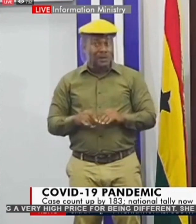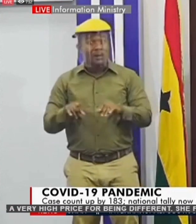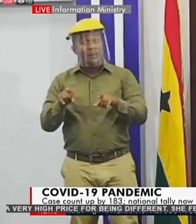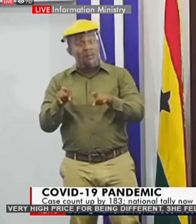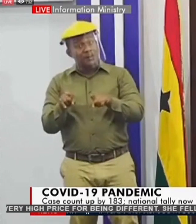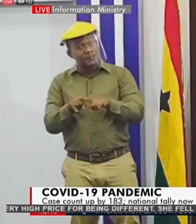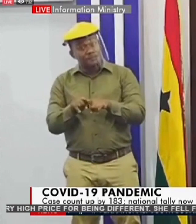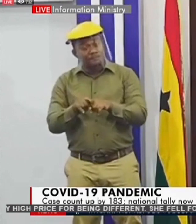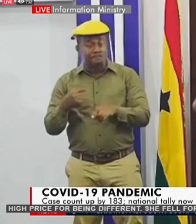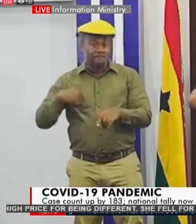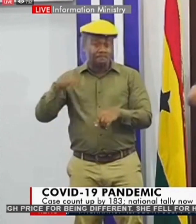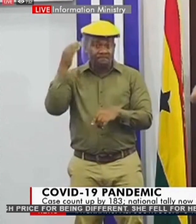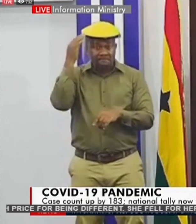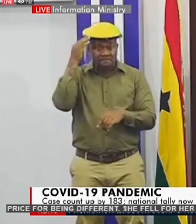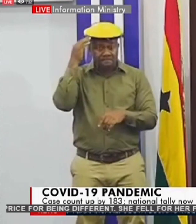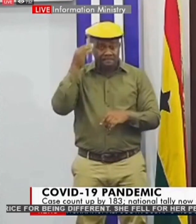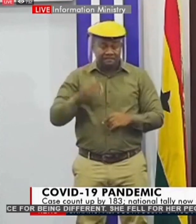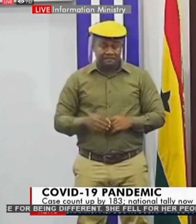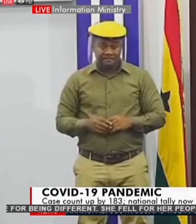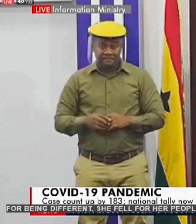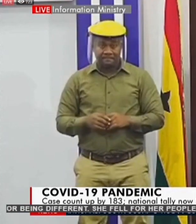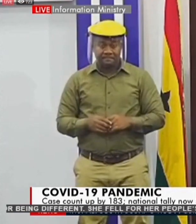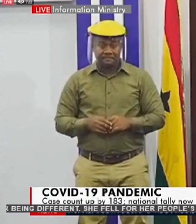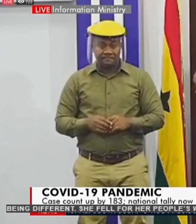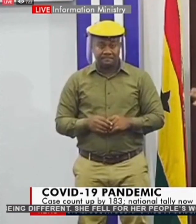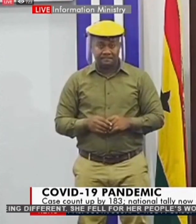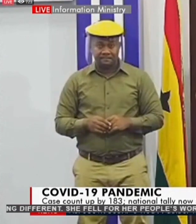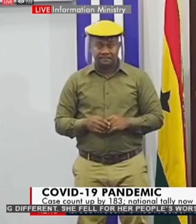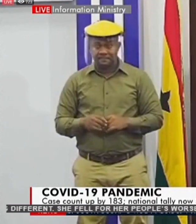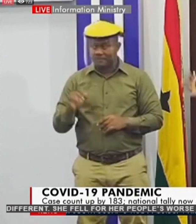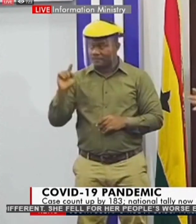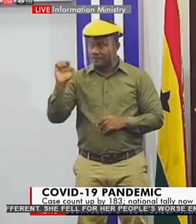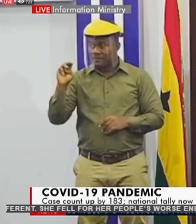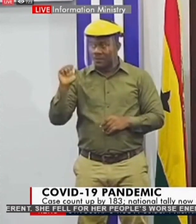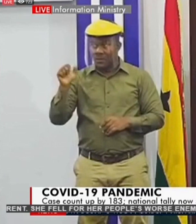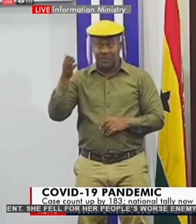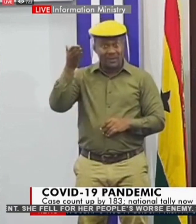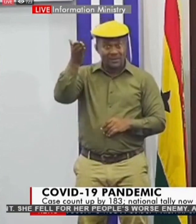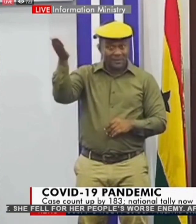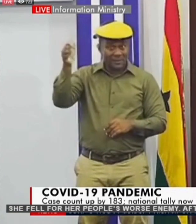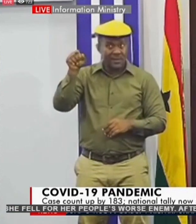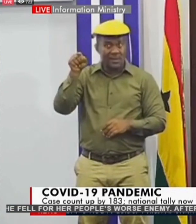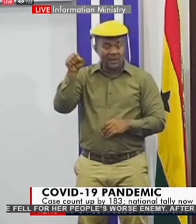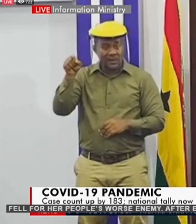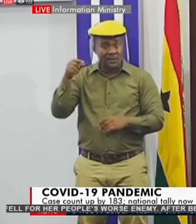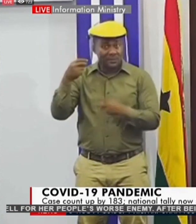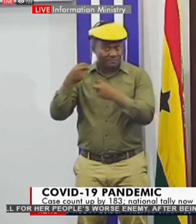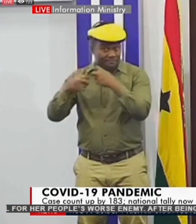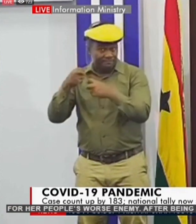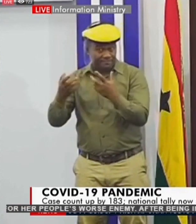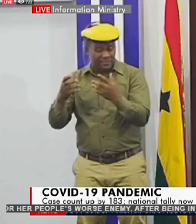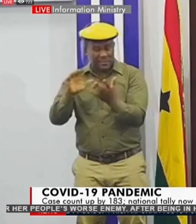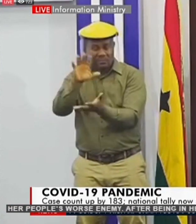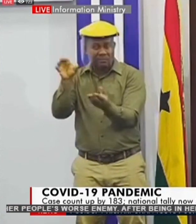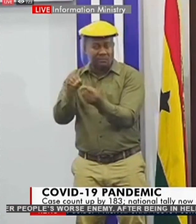that in total, for the Tema factory case, a total of